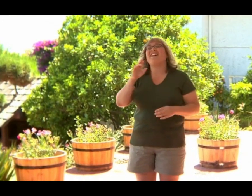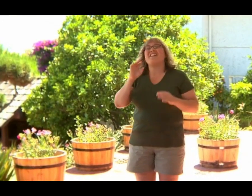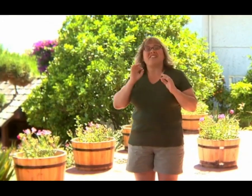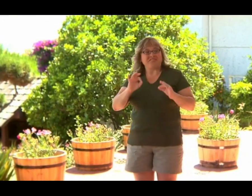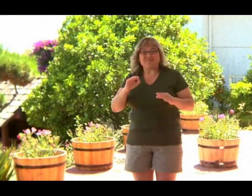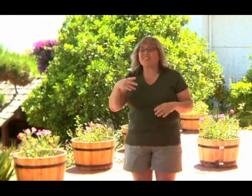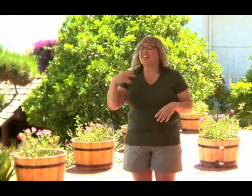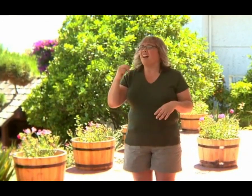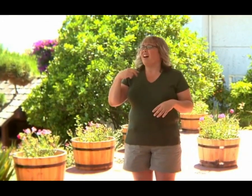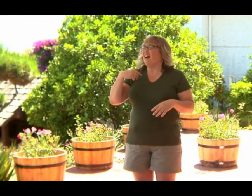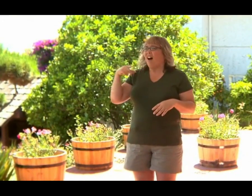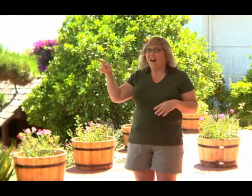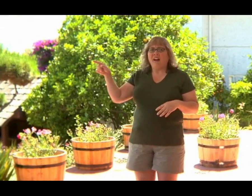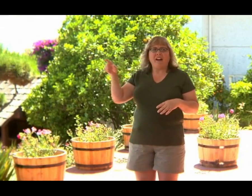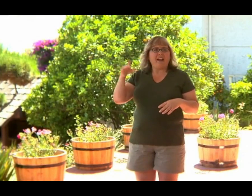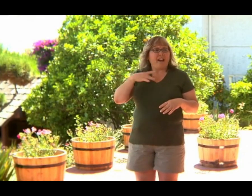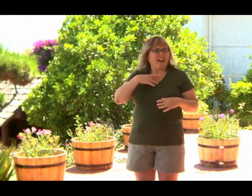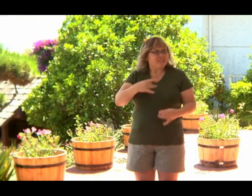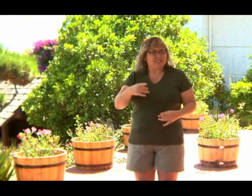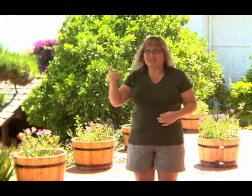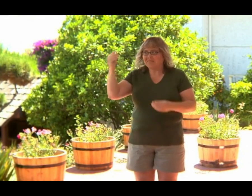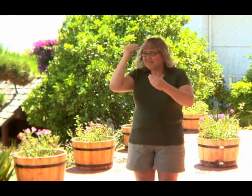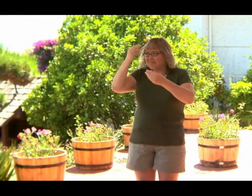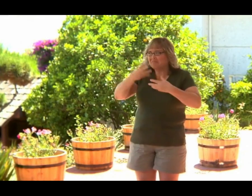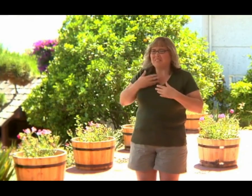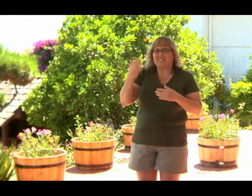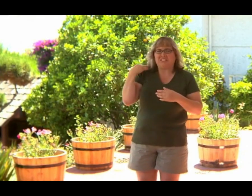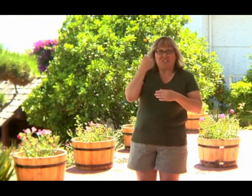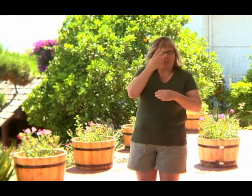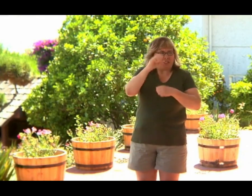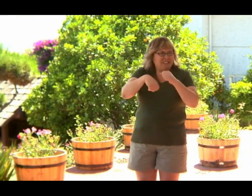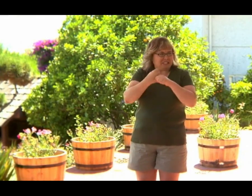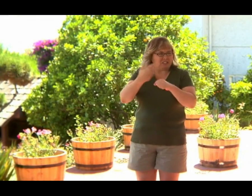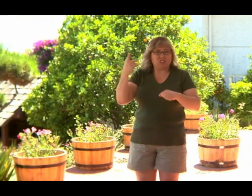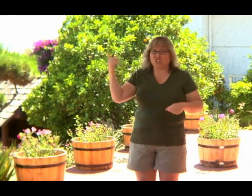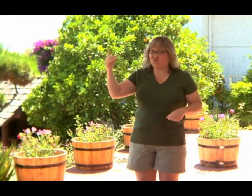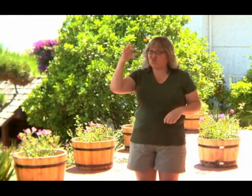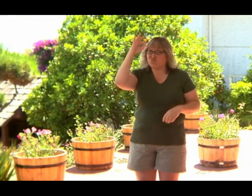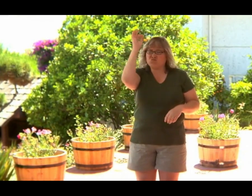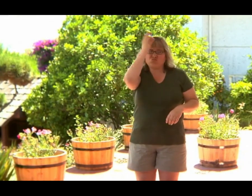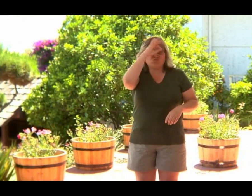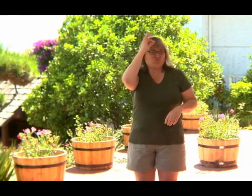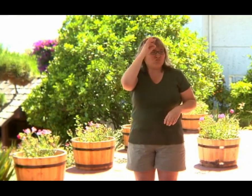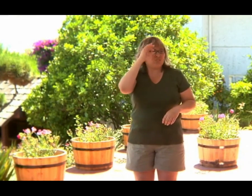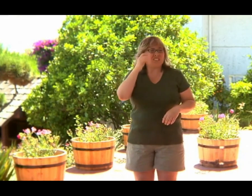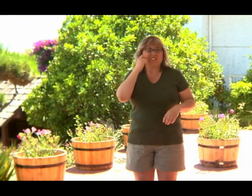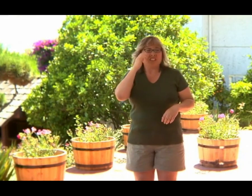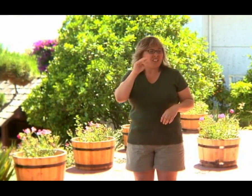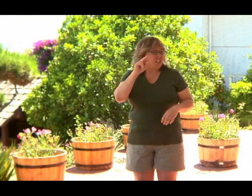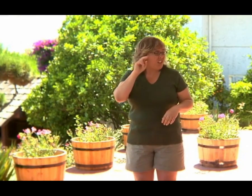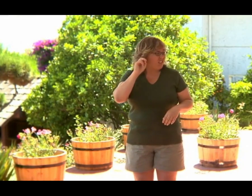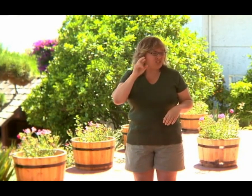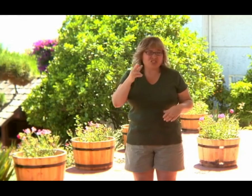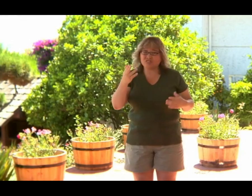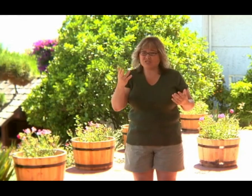Marla told me that, just like us, she realized that she knew very little and needed more information about skin